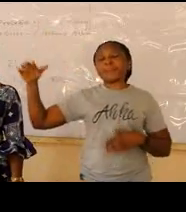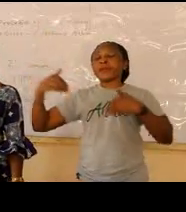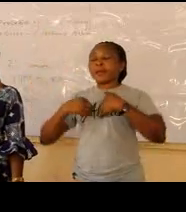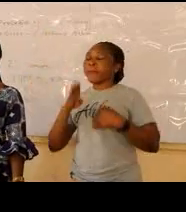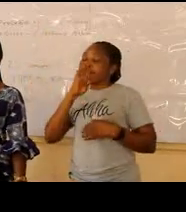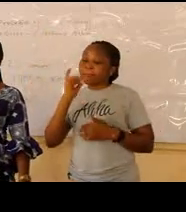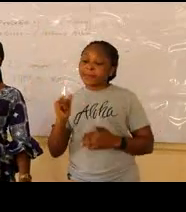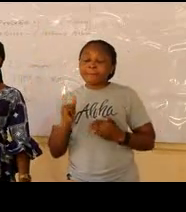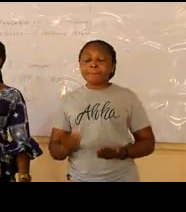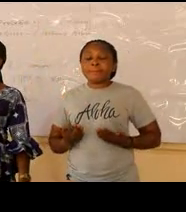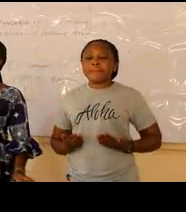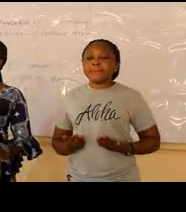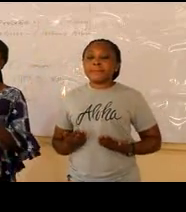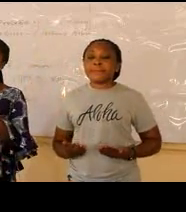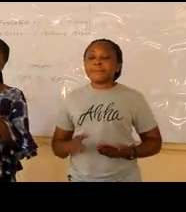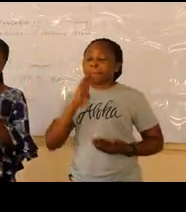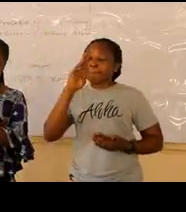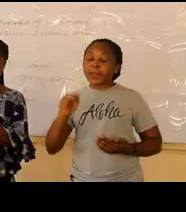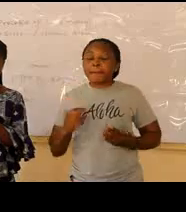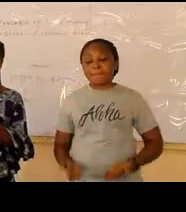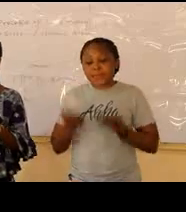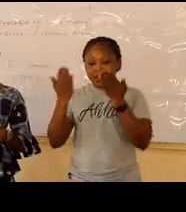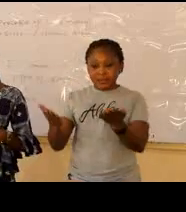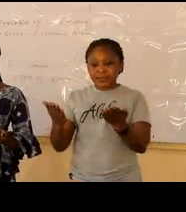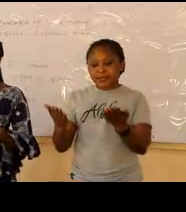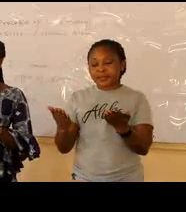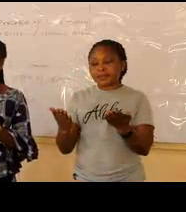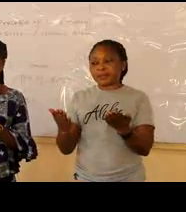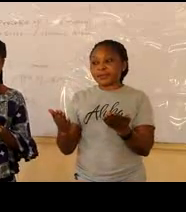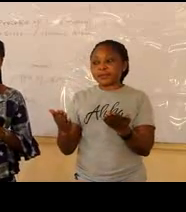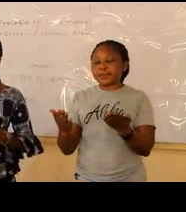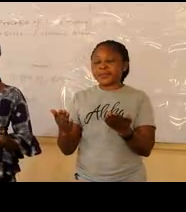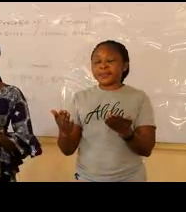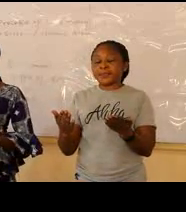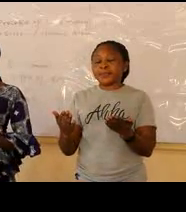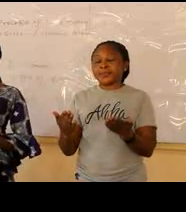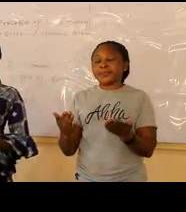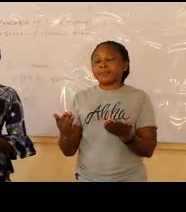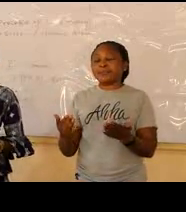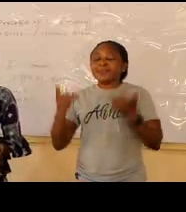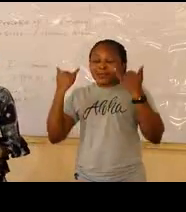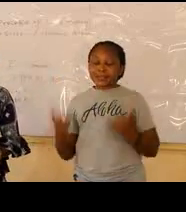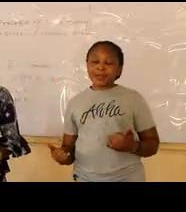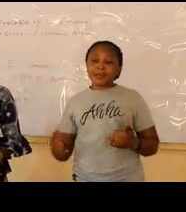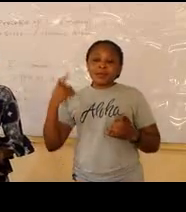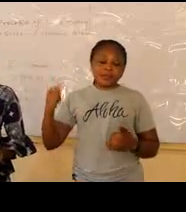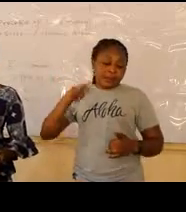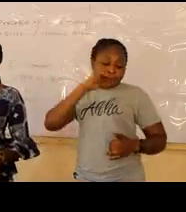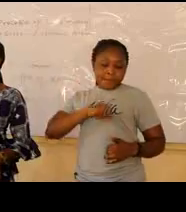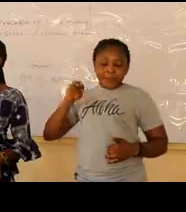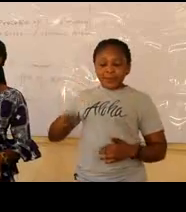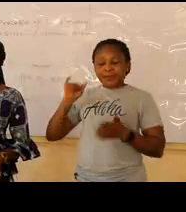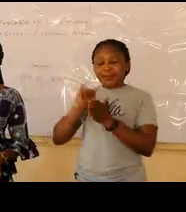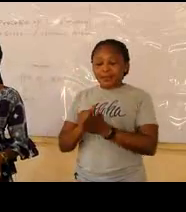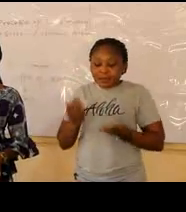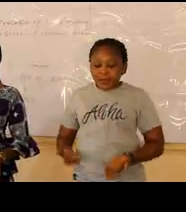Presented. It has already been presented in the first stage or in the first reading. Now, the member that introduced